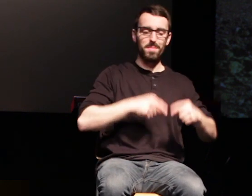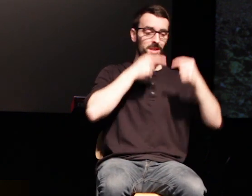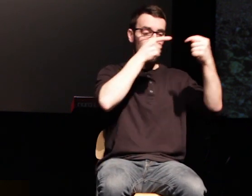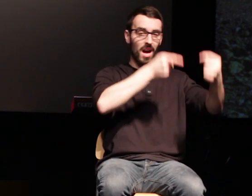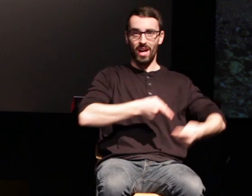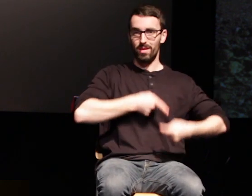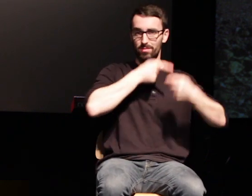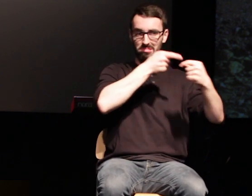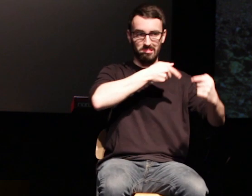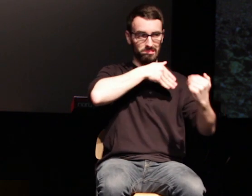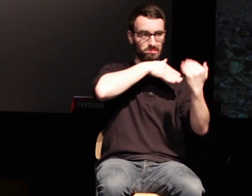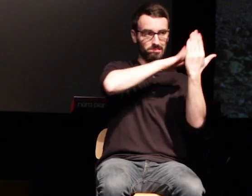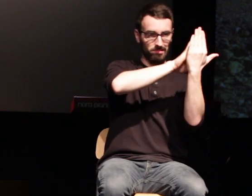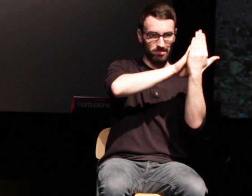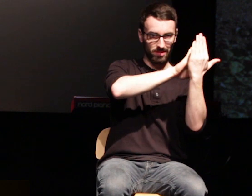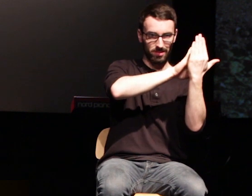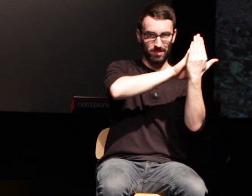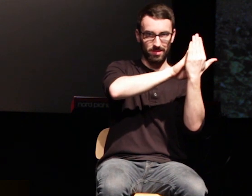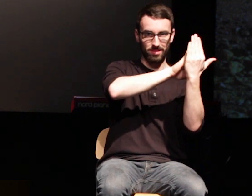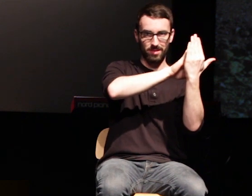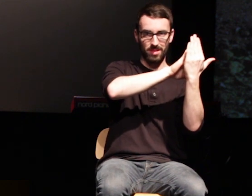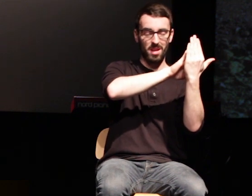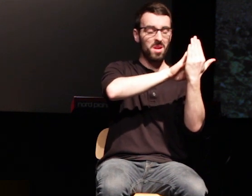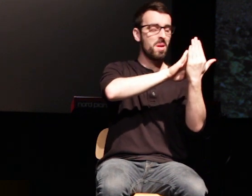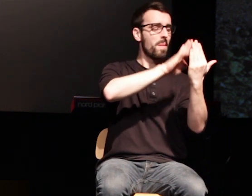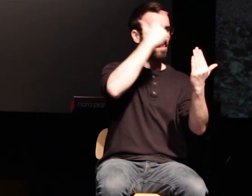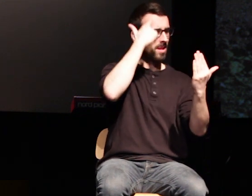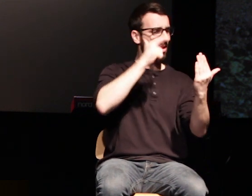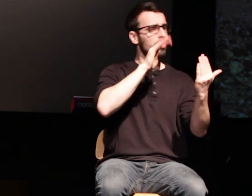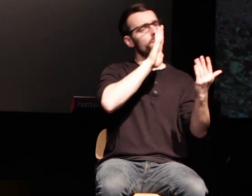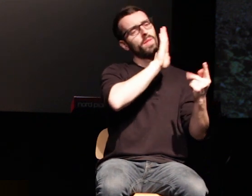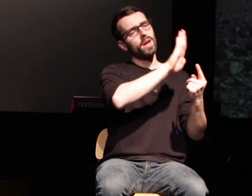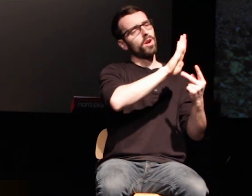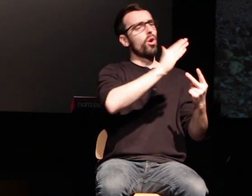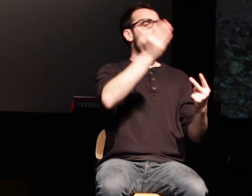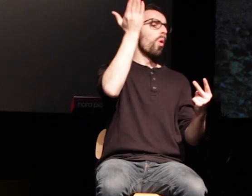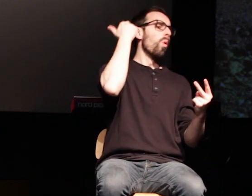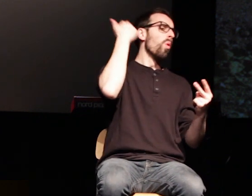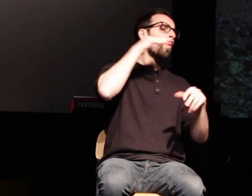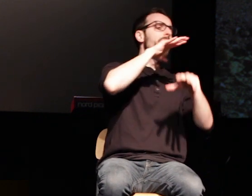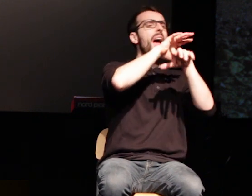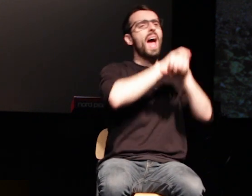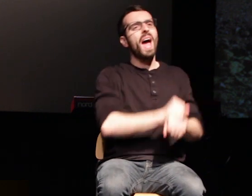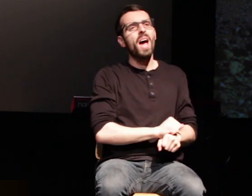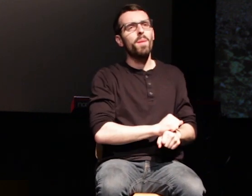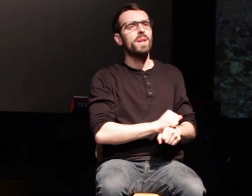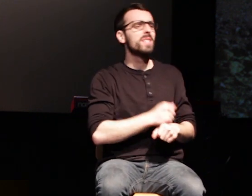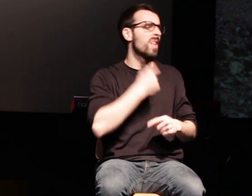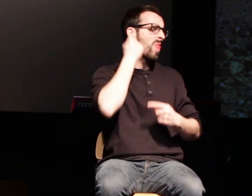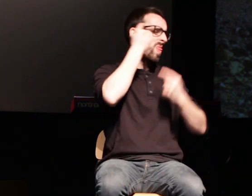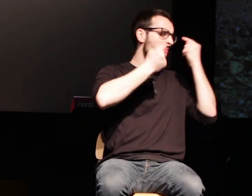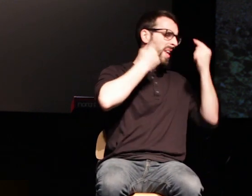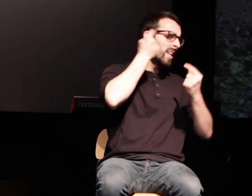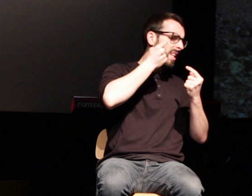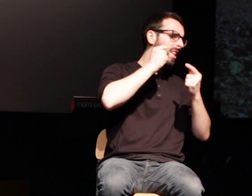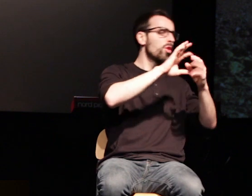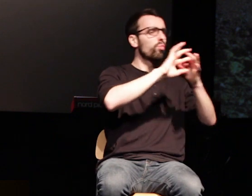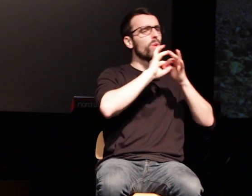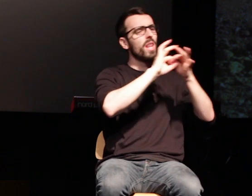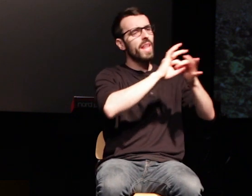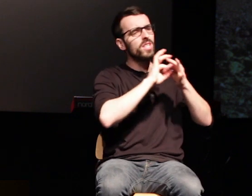strikes because of the word, old ways, old habits, old thinking, old relationships,